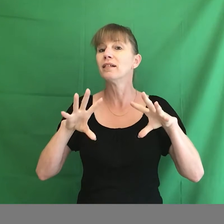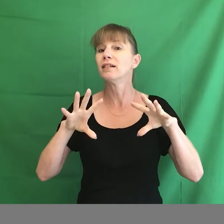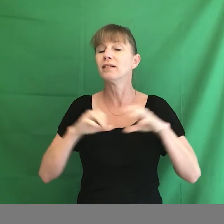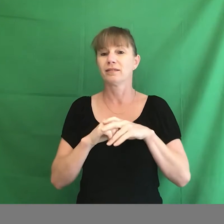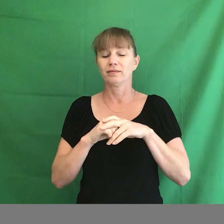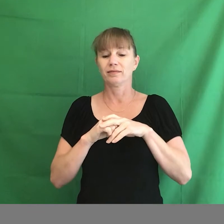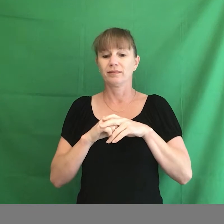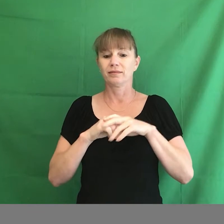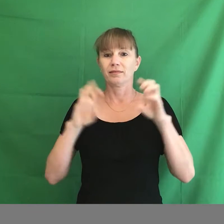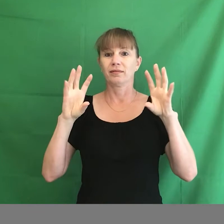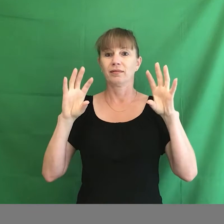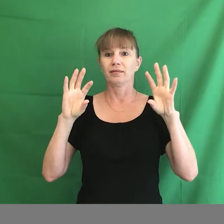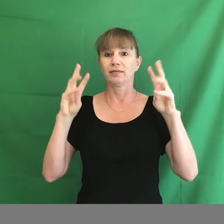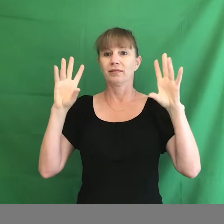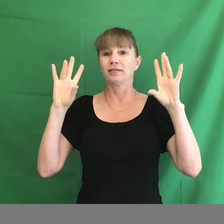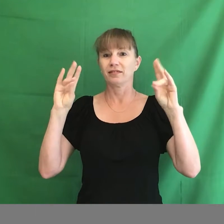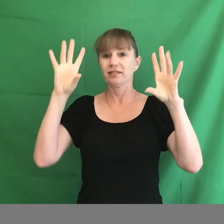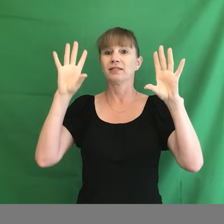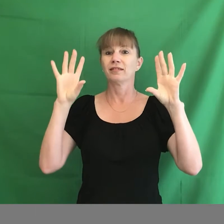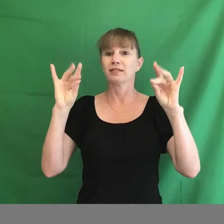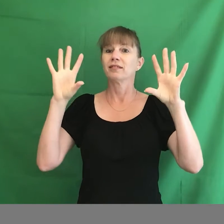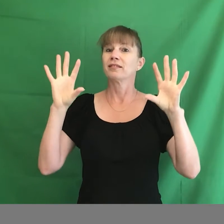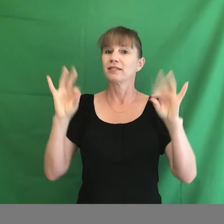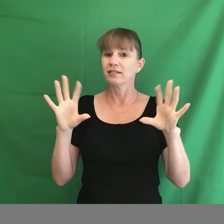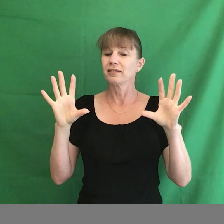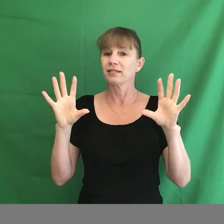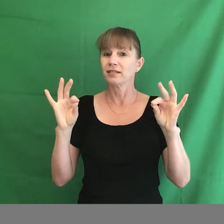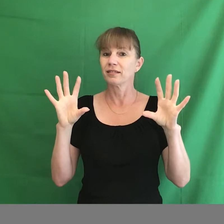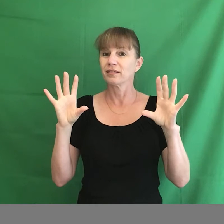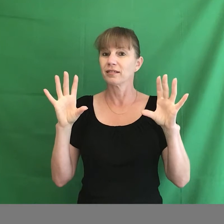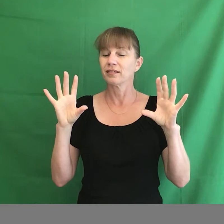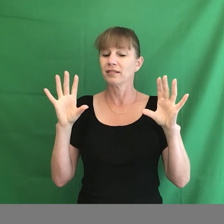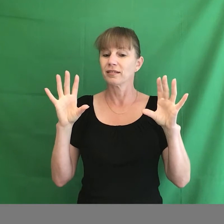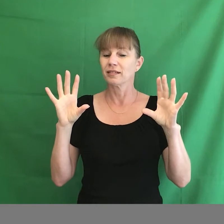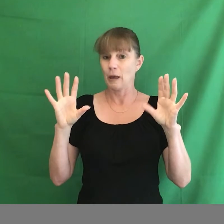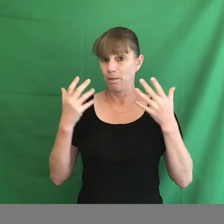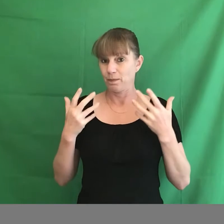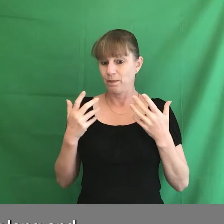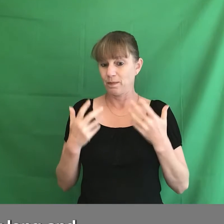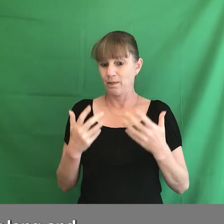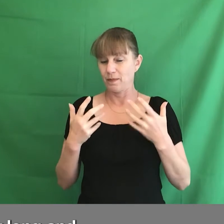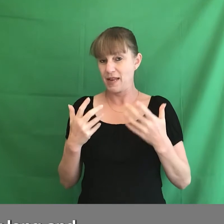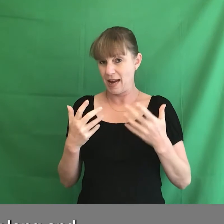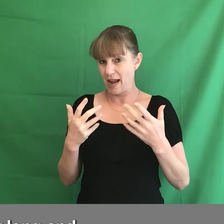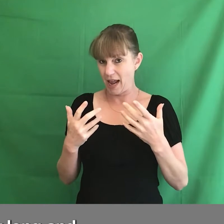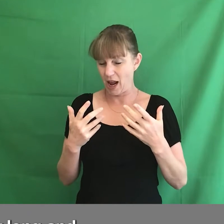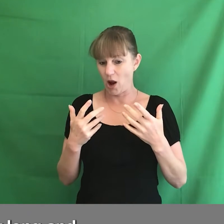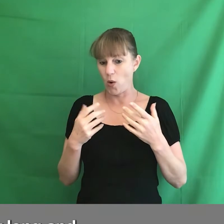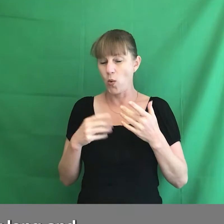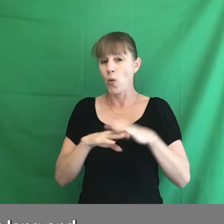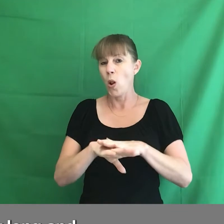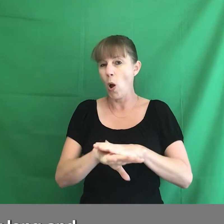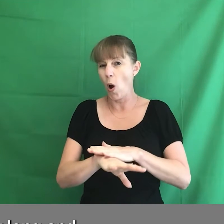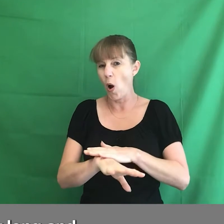ma, mo, mu. Mi, me, ma, mo, mu. Now a legato, so